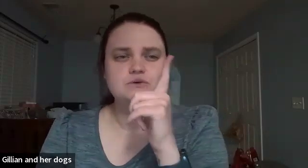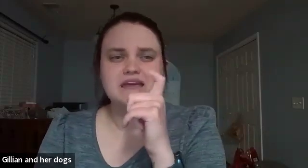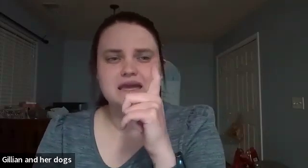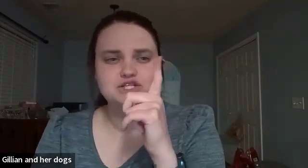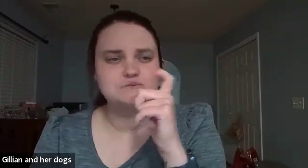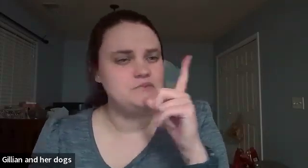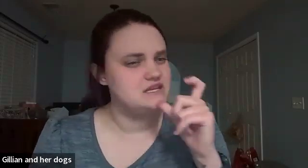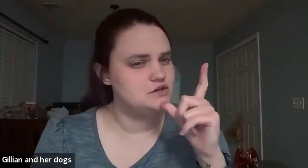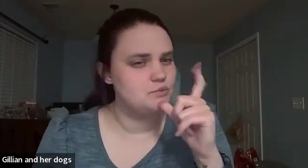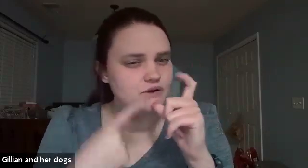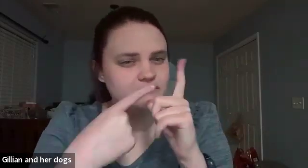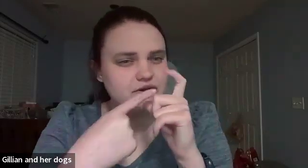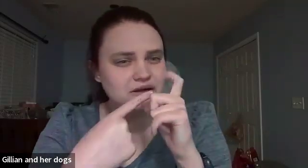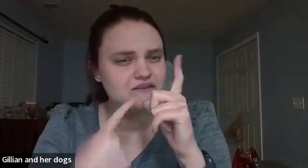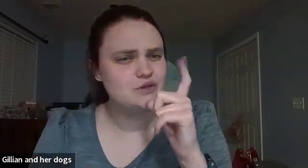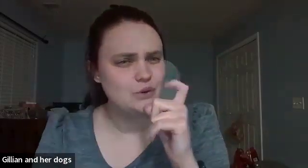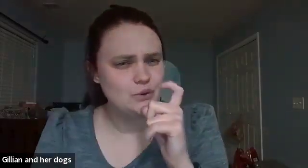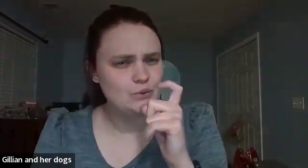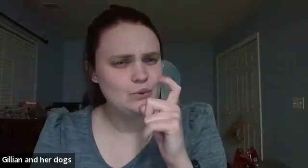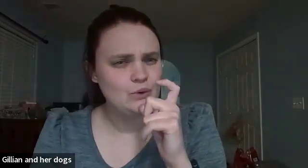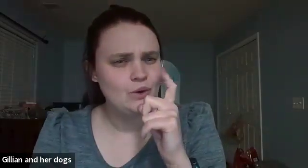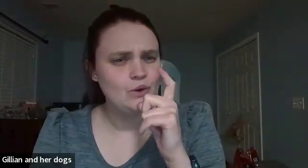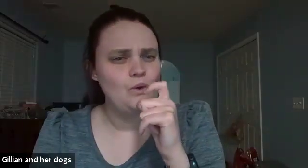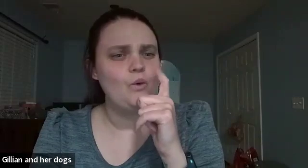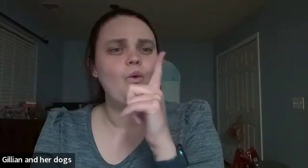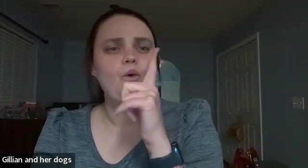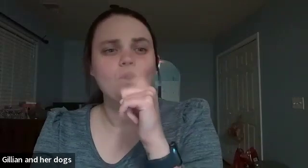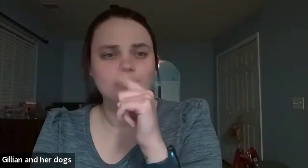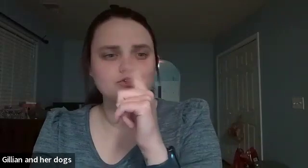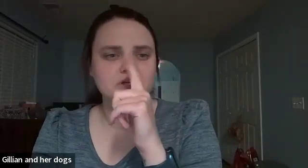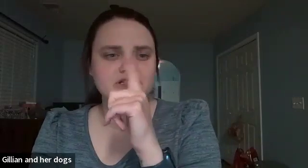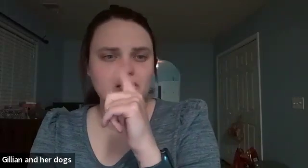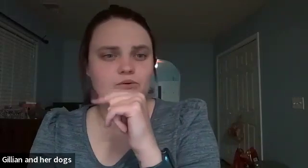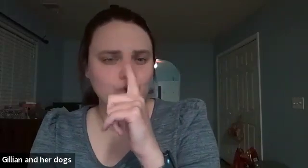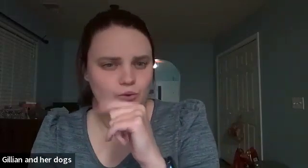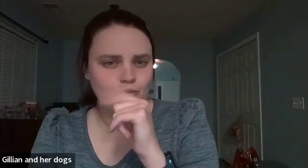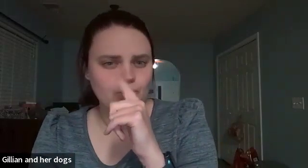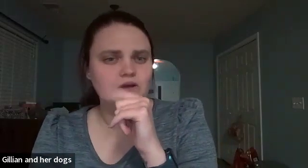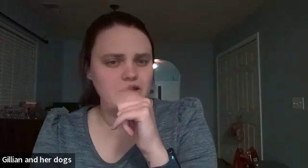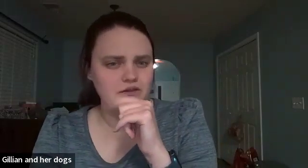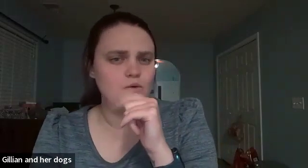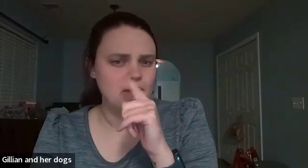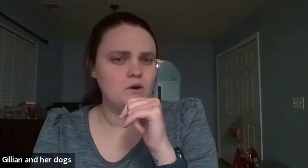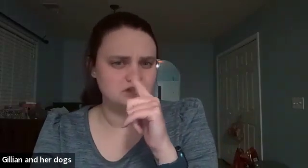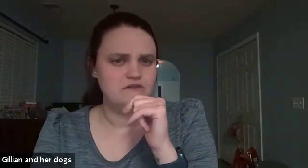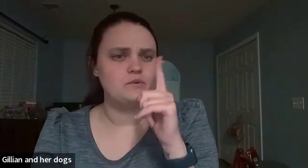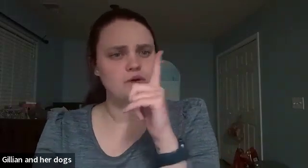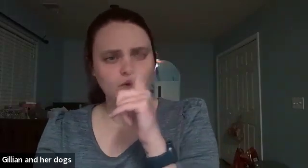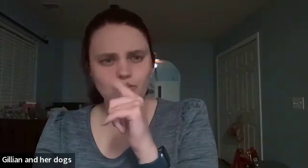you can just bend your pointer finger like this, who, or go straight down, who. Either way works on that one, who.